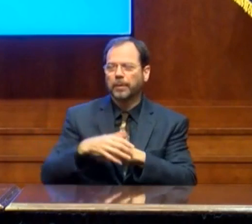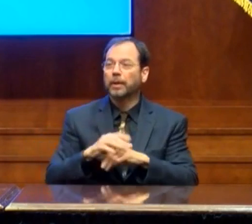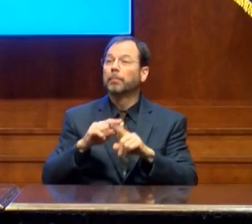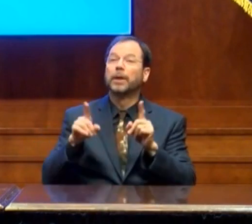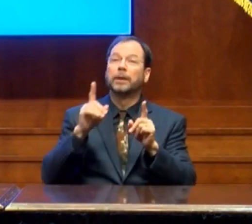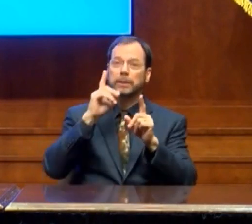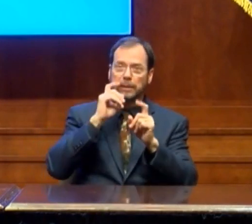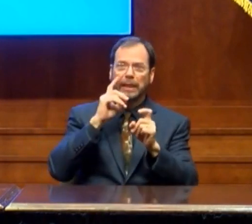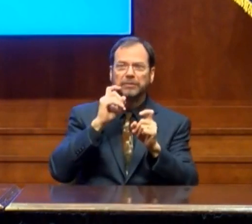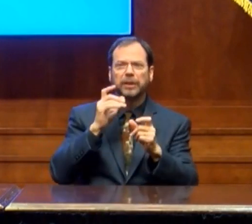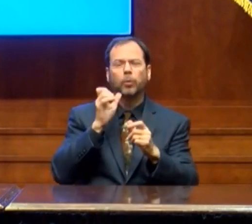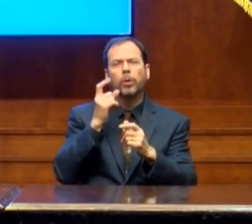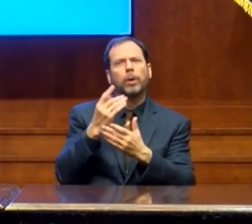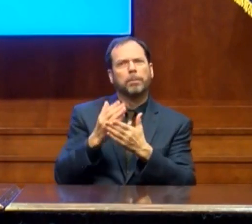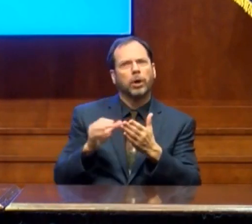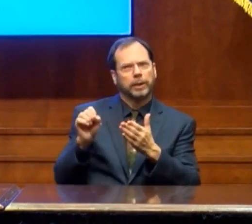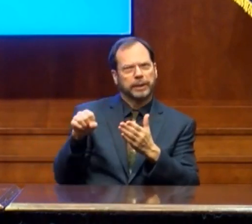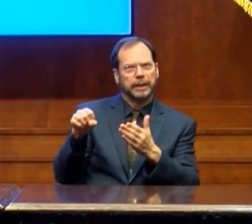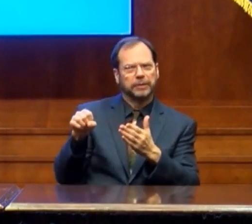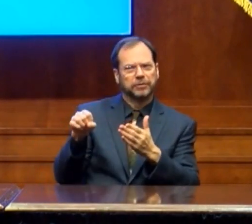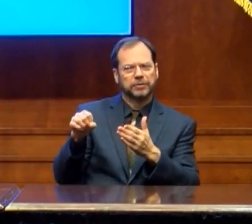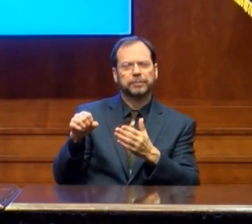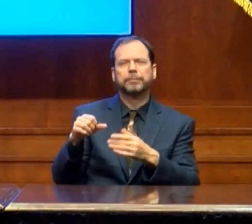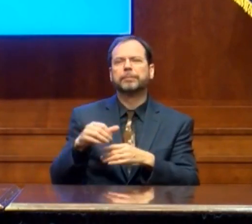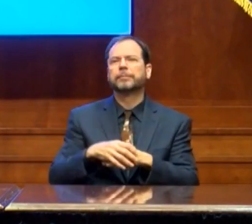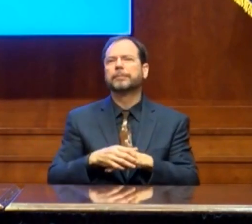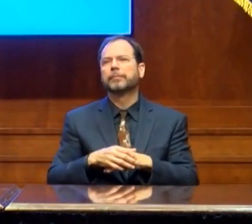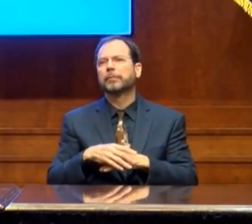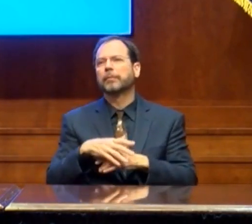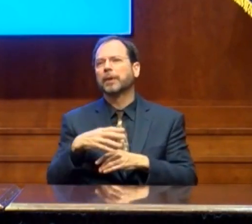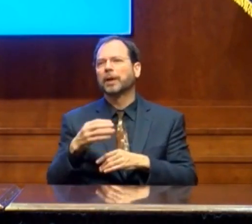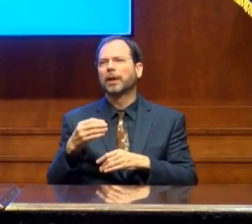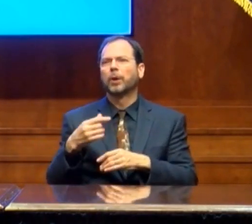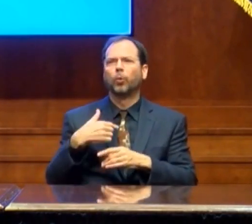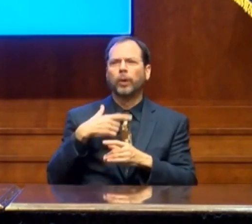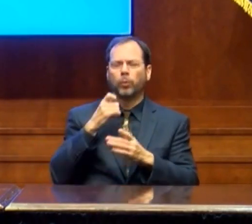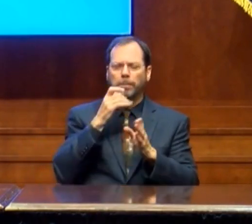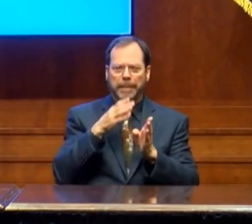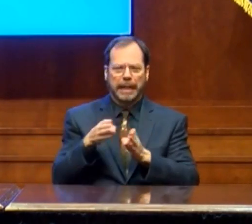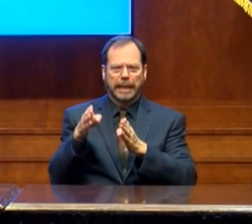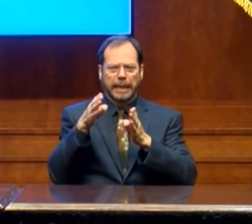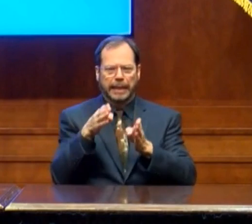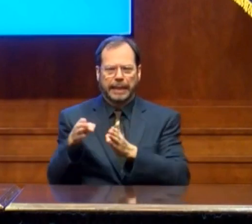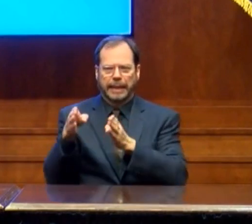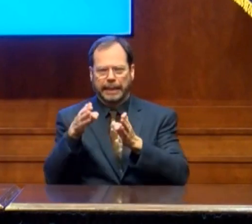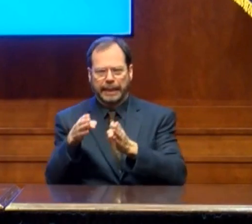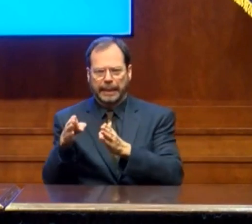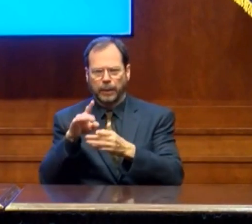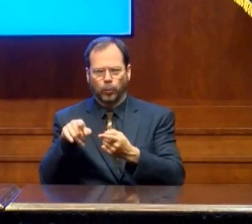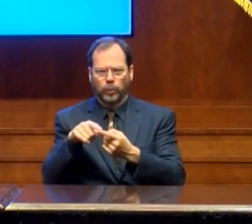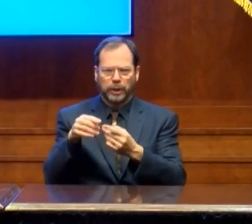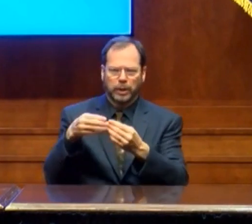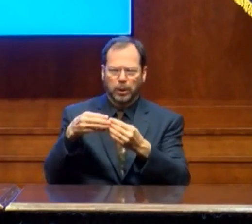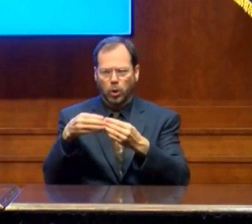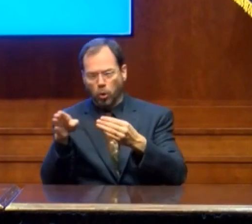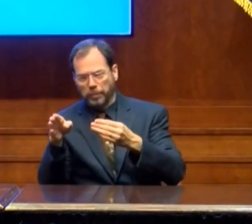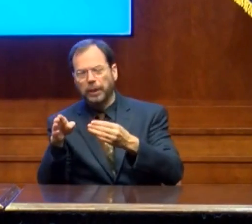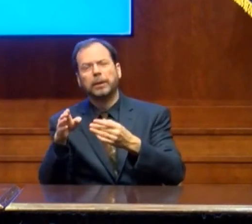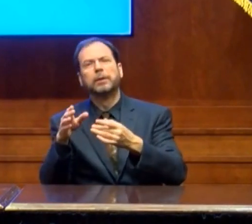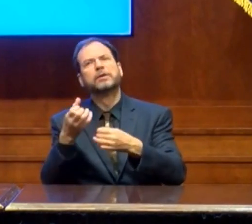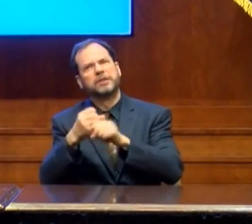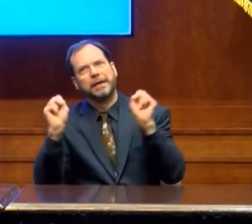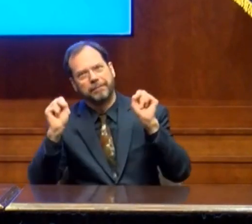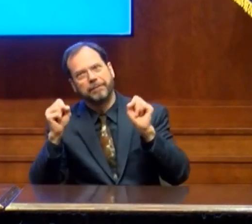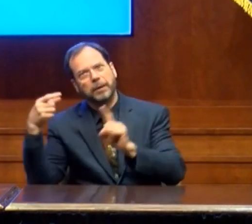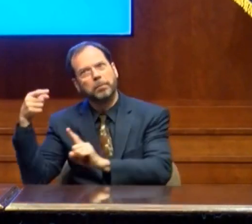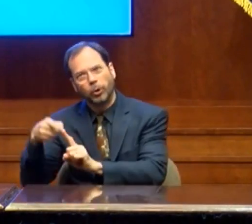tell you that testing will be a component of it, and we will operate very strategically. We want to open up, but we